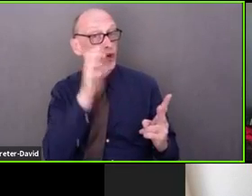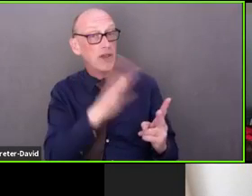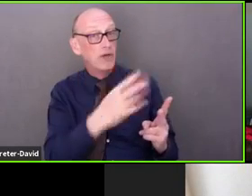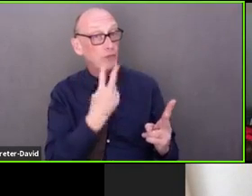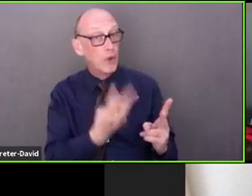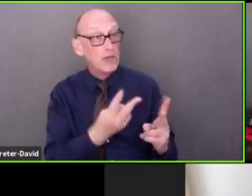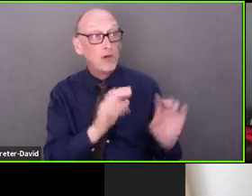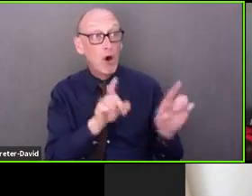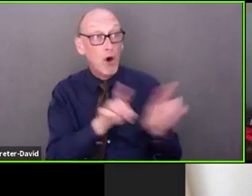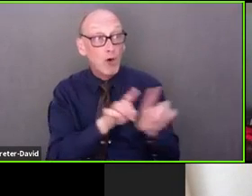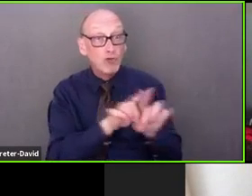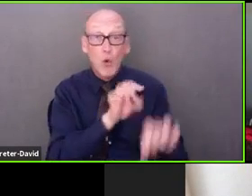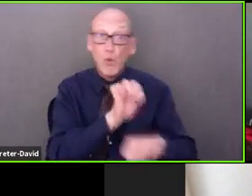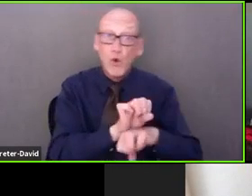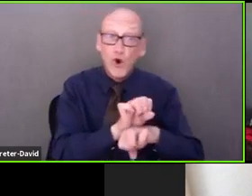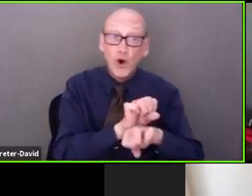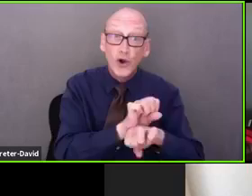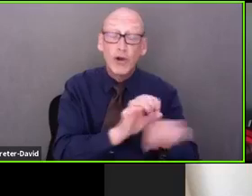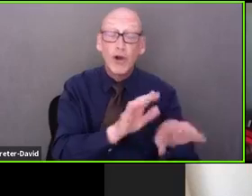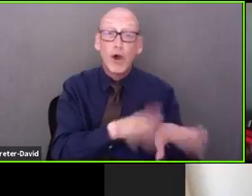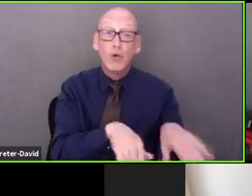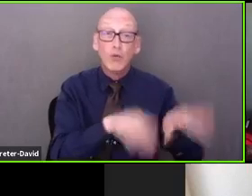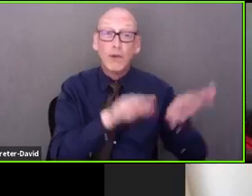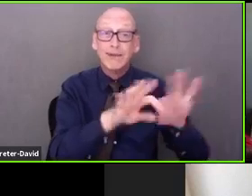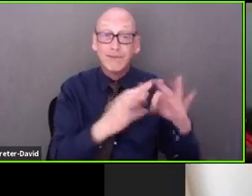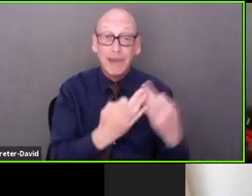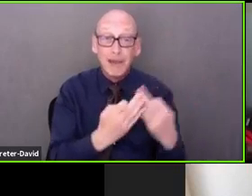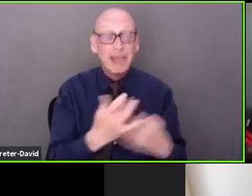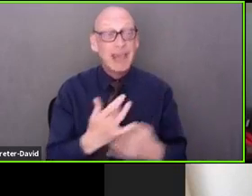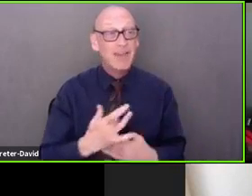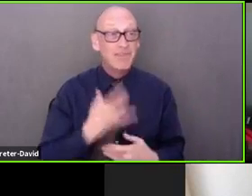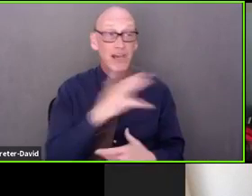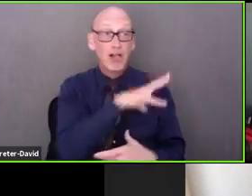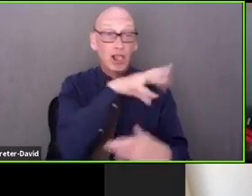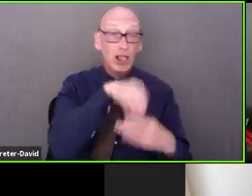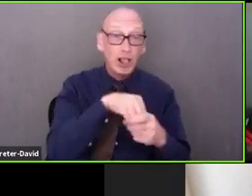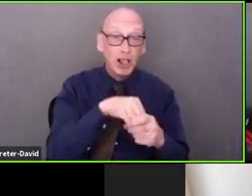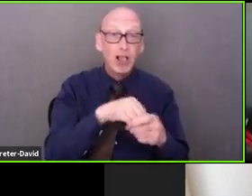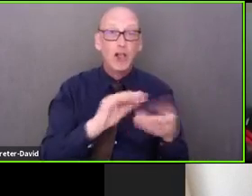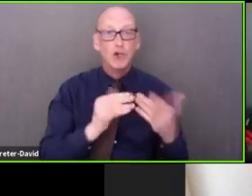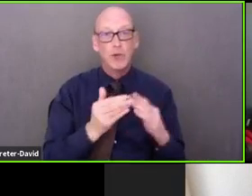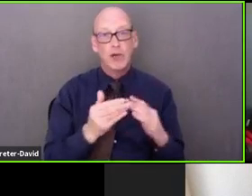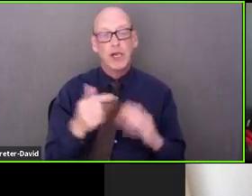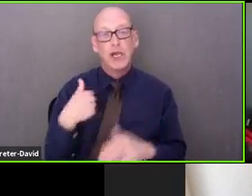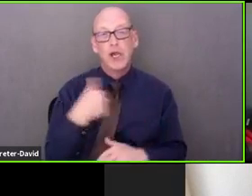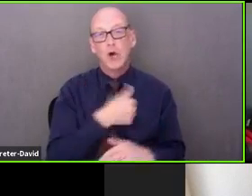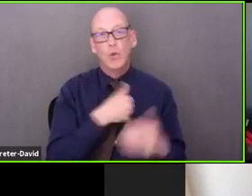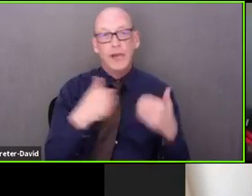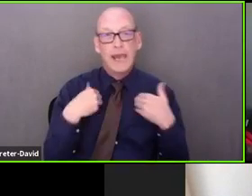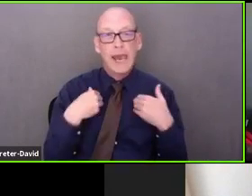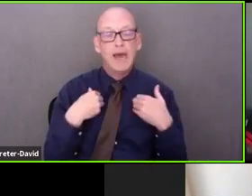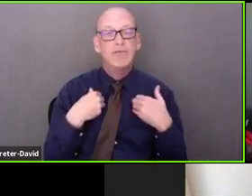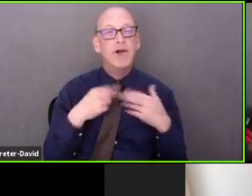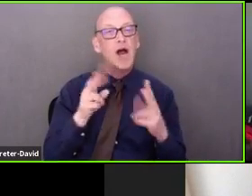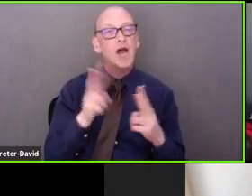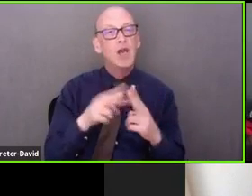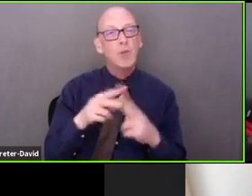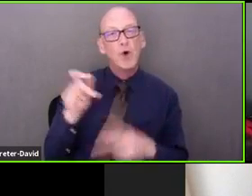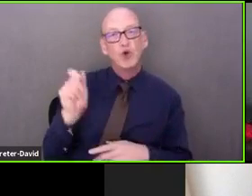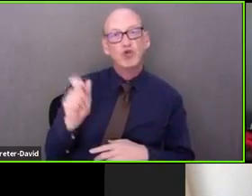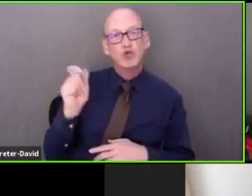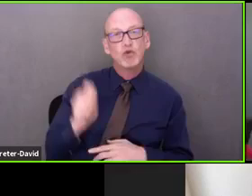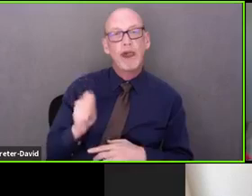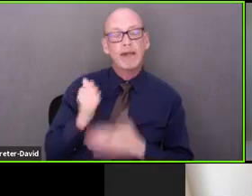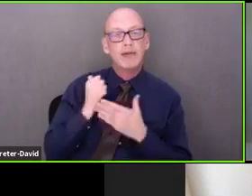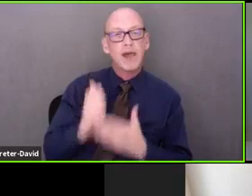and raise their family and feel as if they are part of a community. So to that end, we have a couple of grants that are funding opportunities for us to help